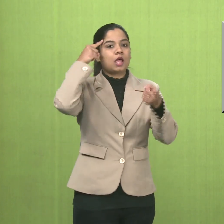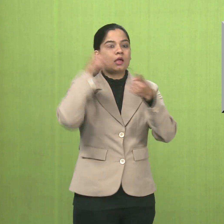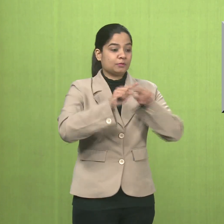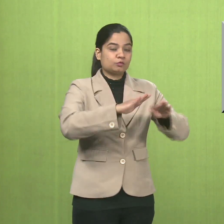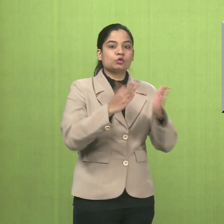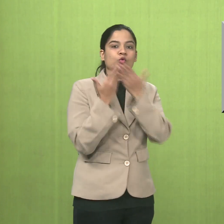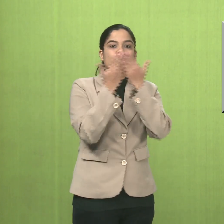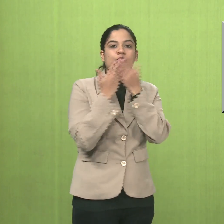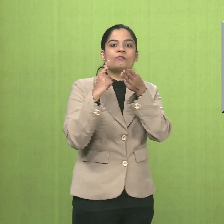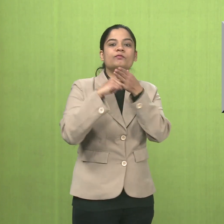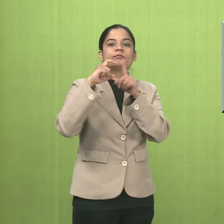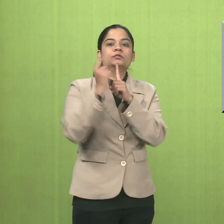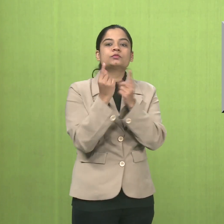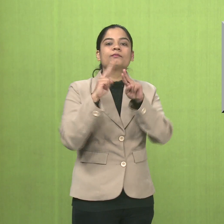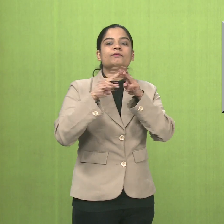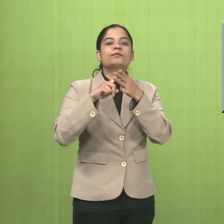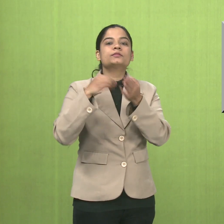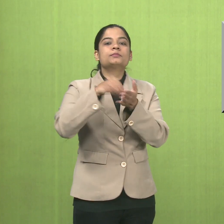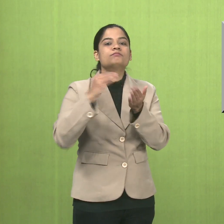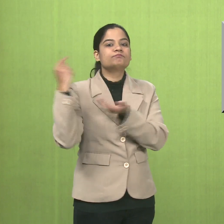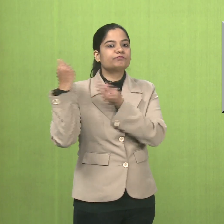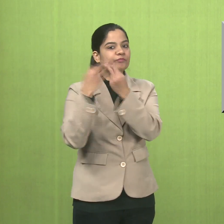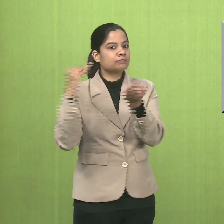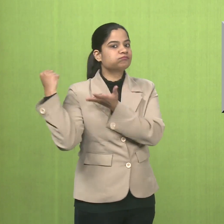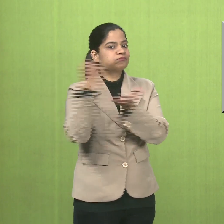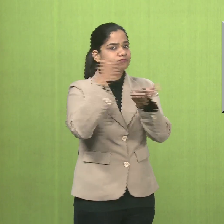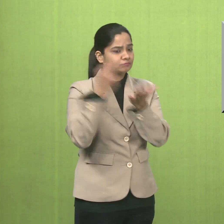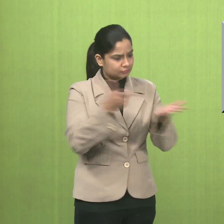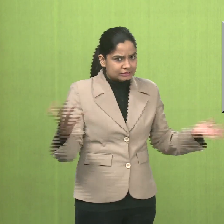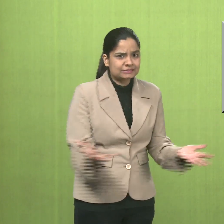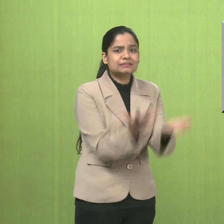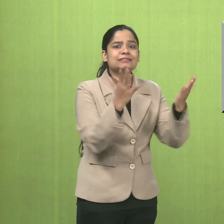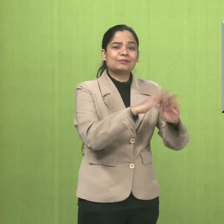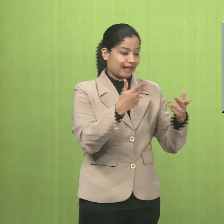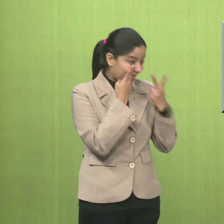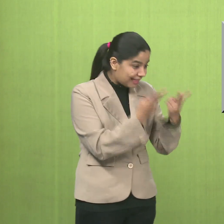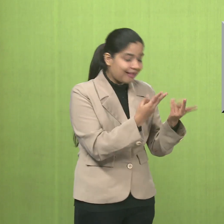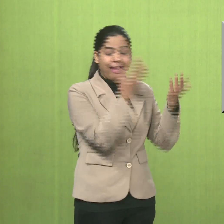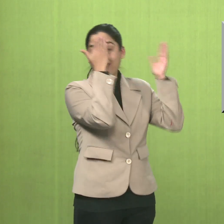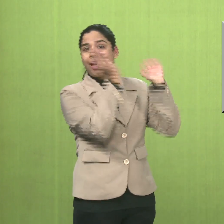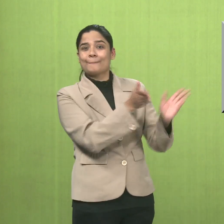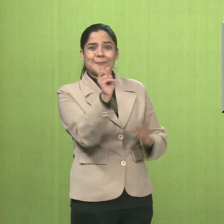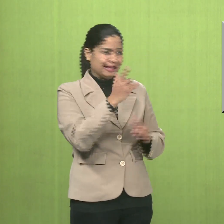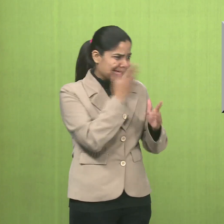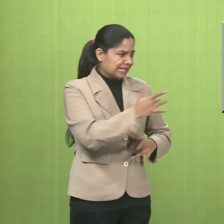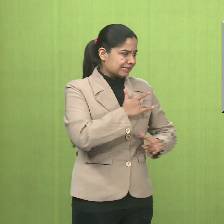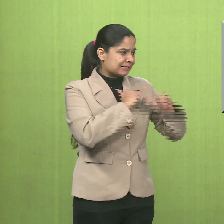preventive measures. First and foremost is there should be poverty elevation programs for children.